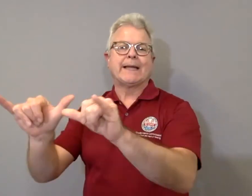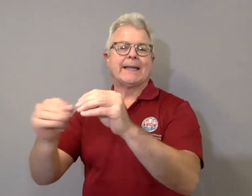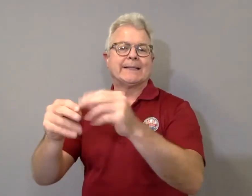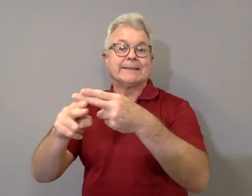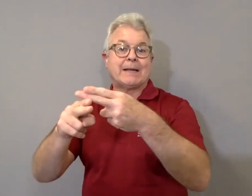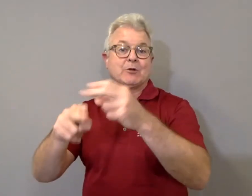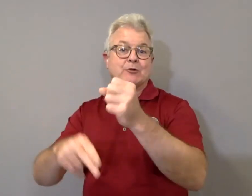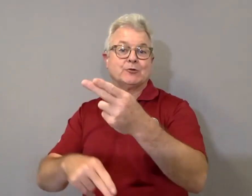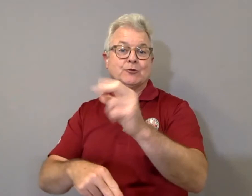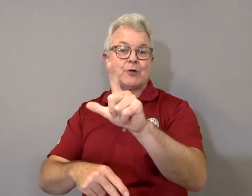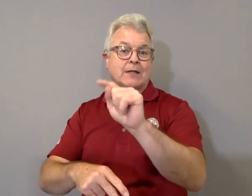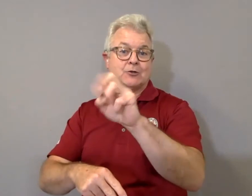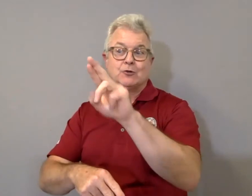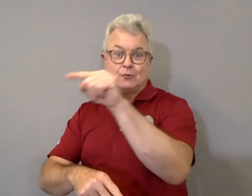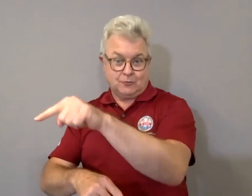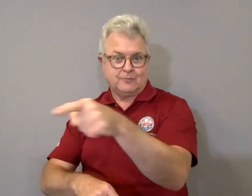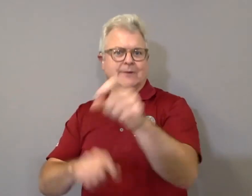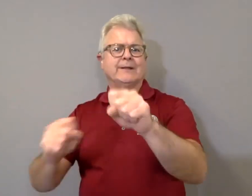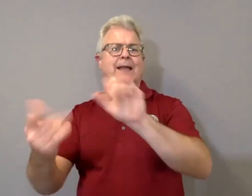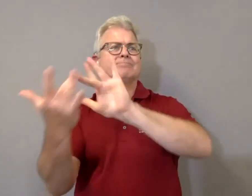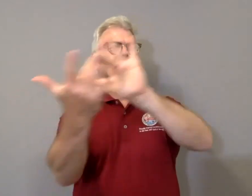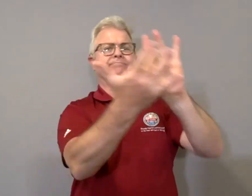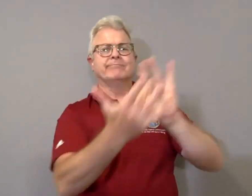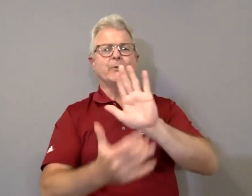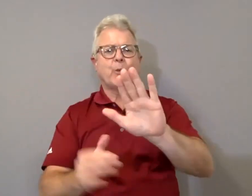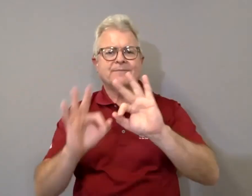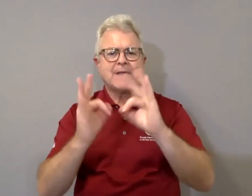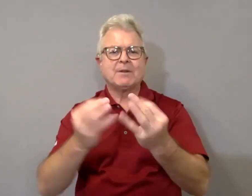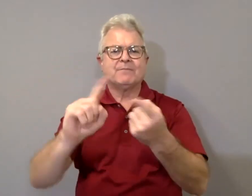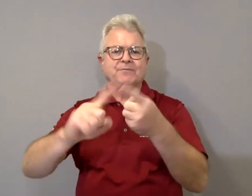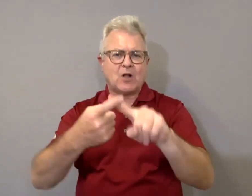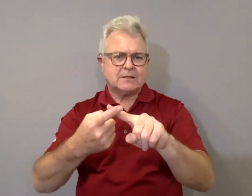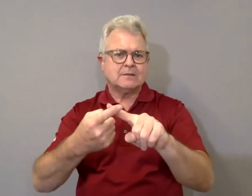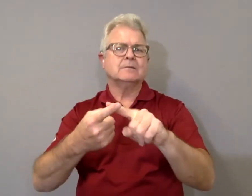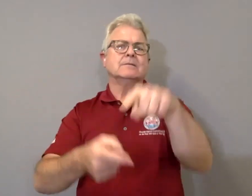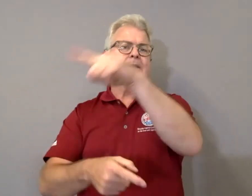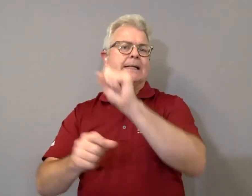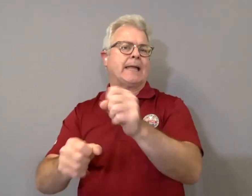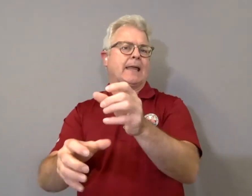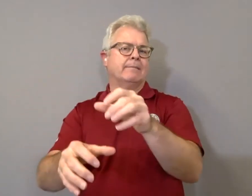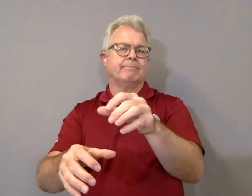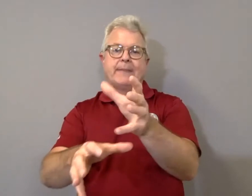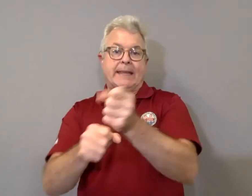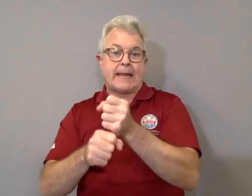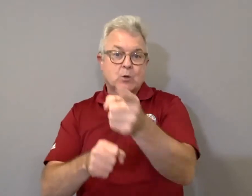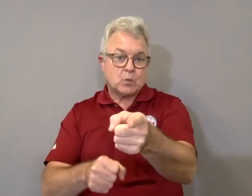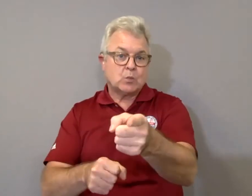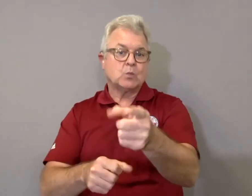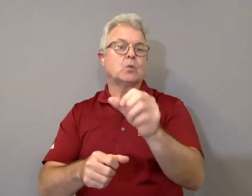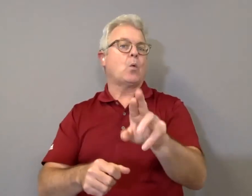to evacuate. If you need to stay in this temporary shelter, then you would have what you need to contact family and friends,